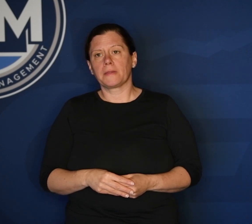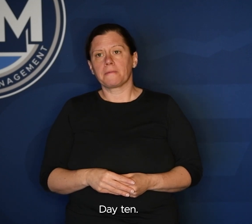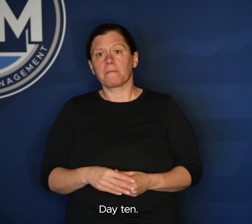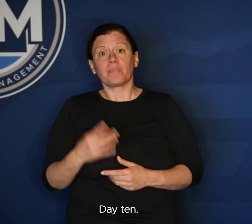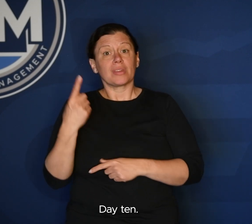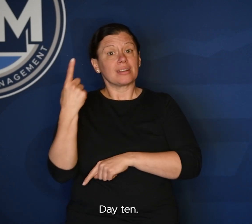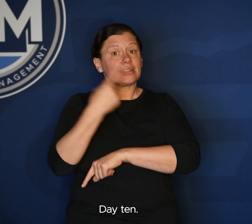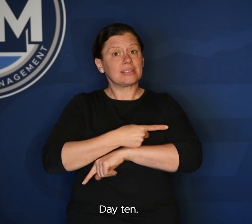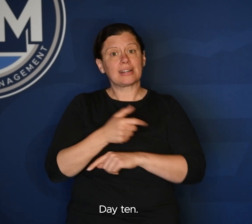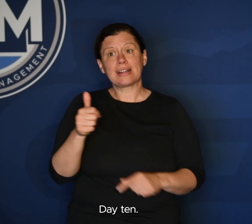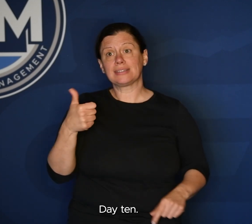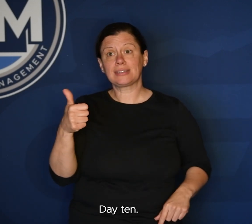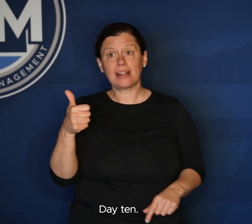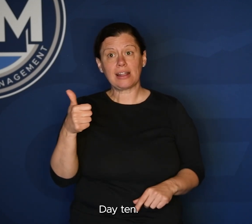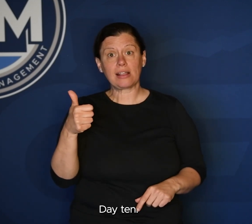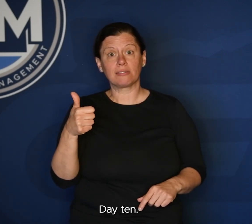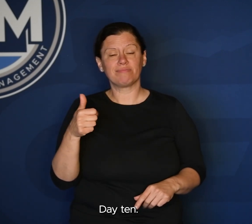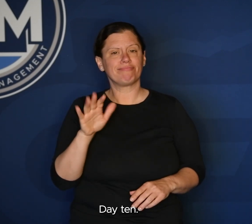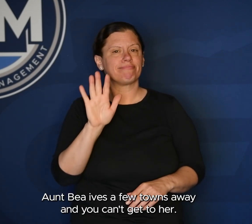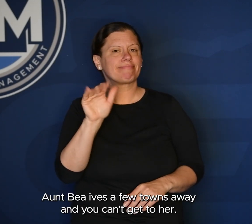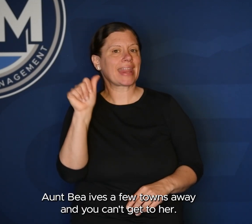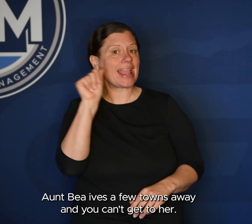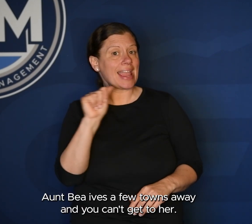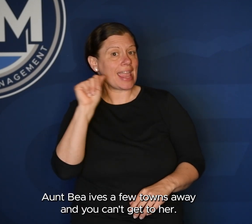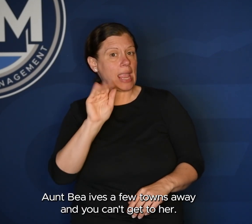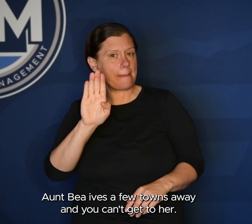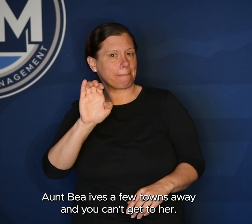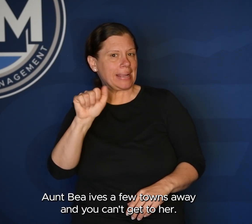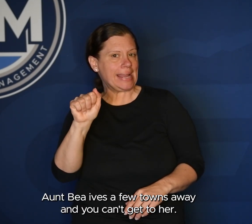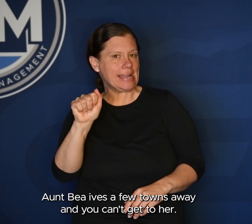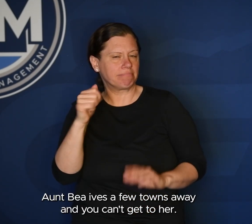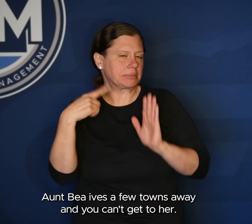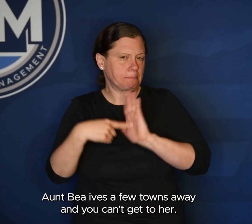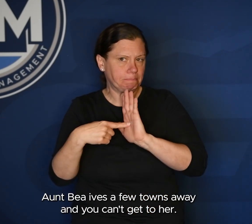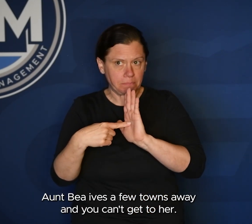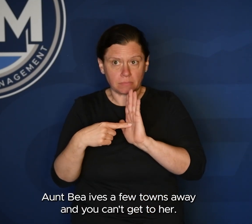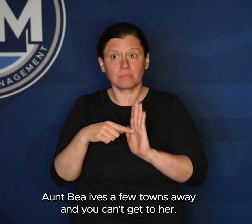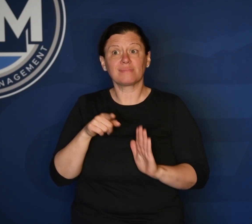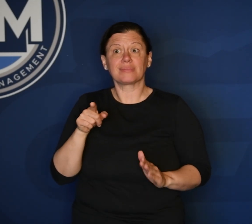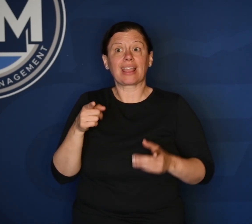Day 10. Aunt B lives a few towns away and you can't get to her.